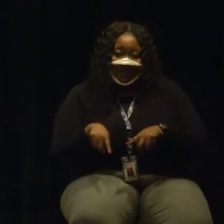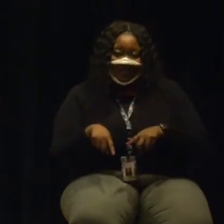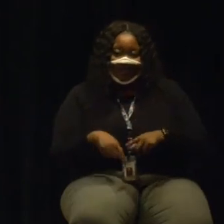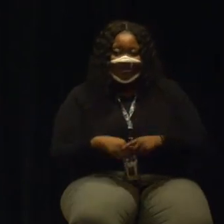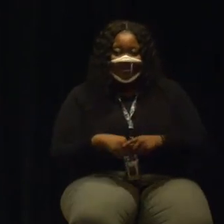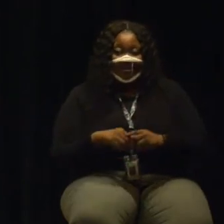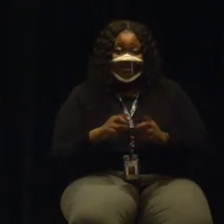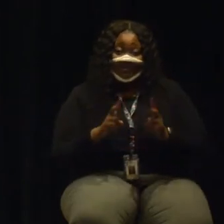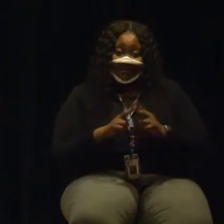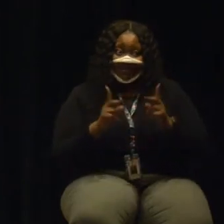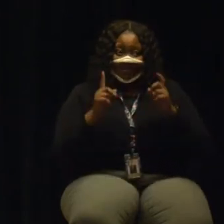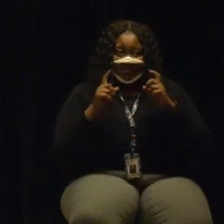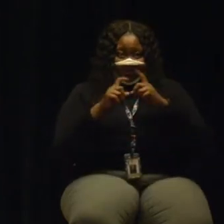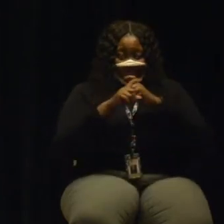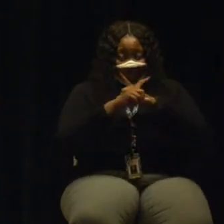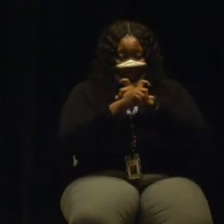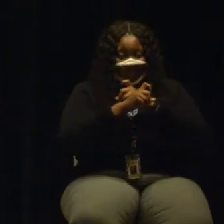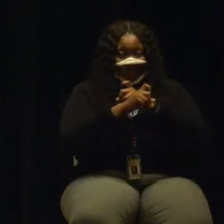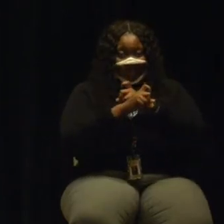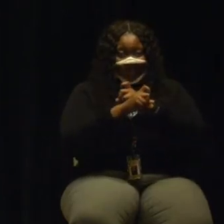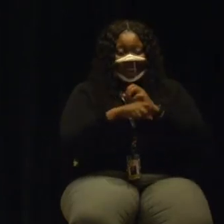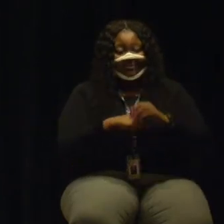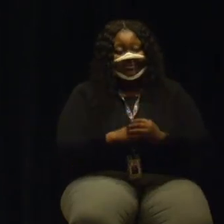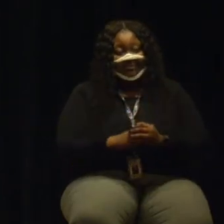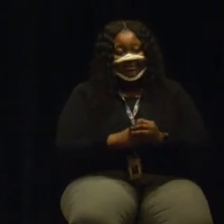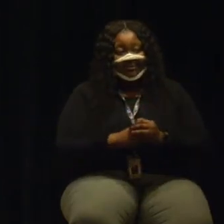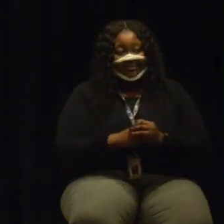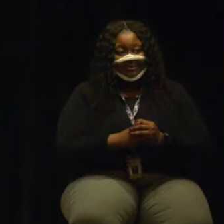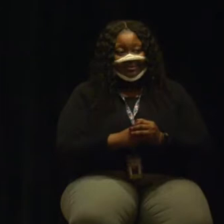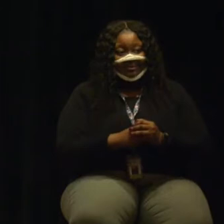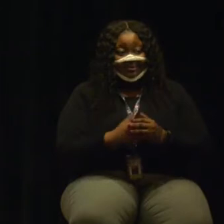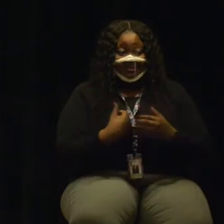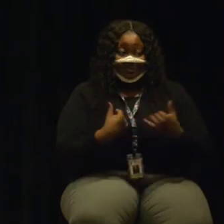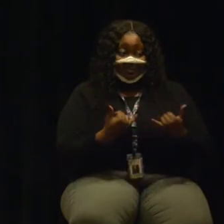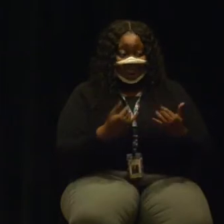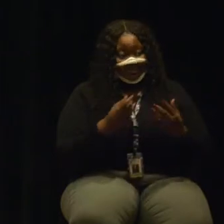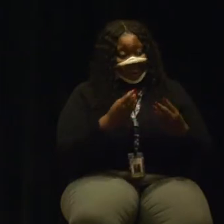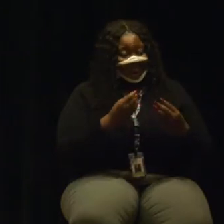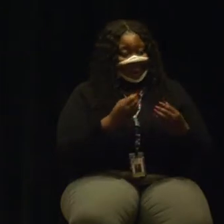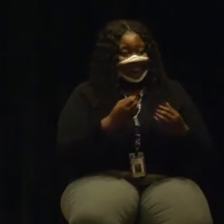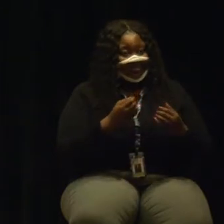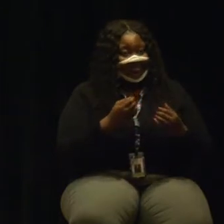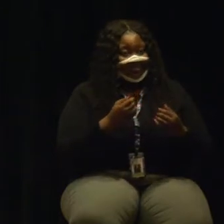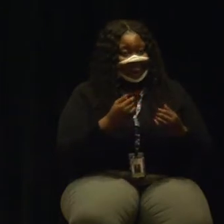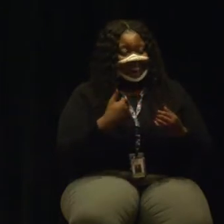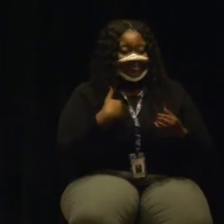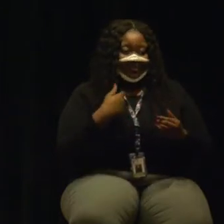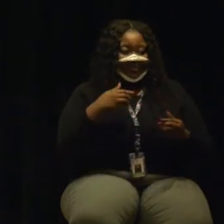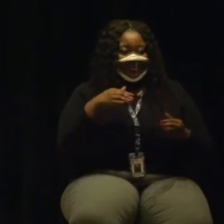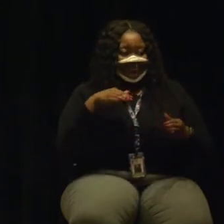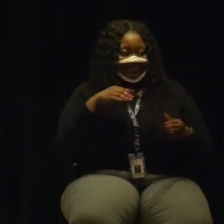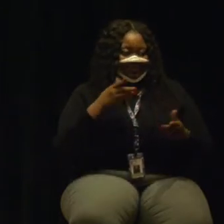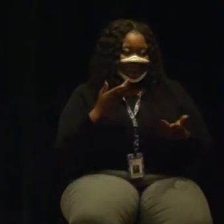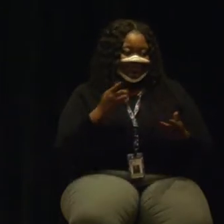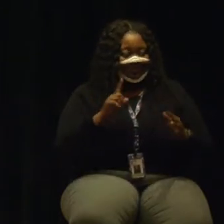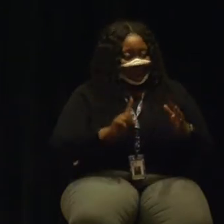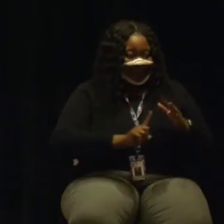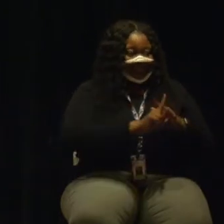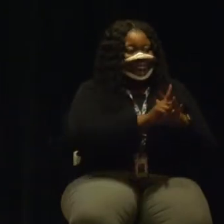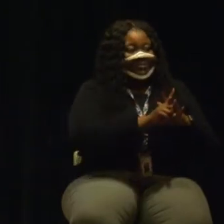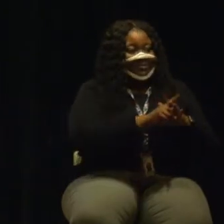yo, I'm finna go in here and say all the things that I really mean, right? I'm gonna say all the things that my folks can't say and do all the things that my folks can't